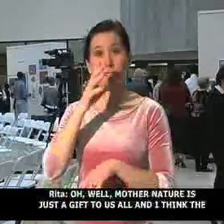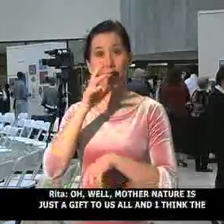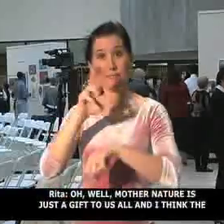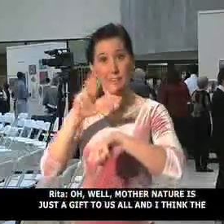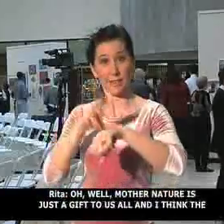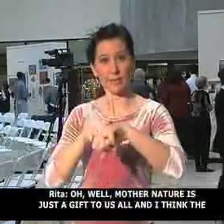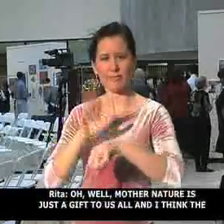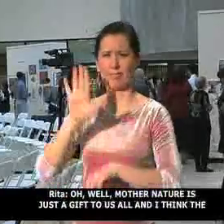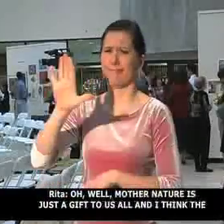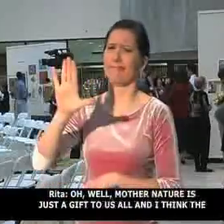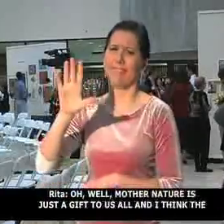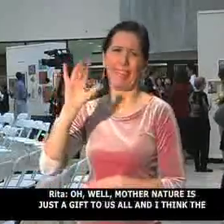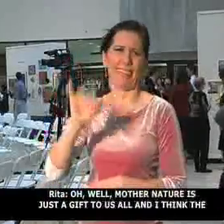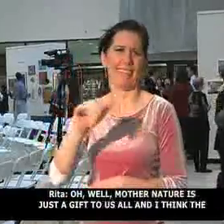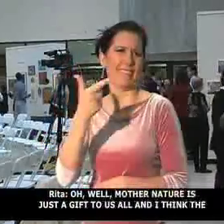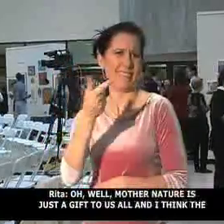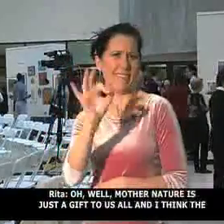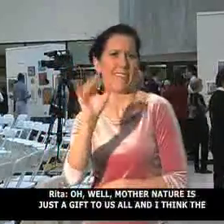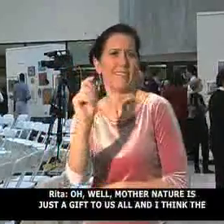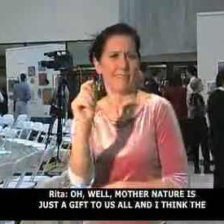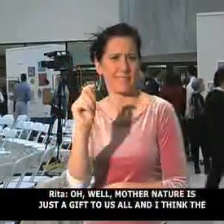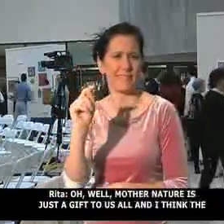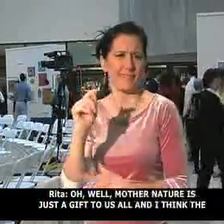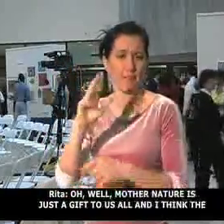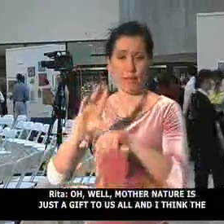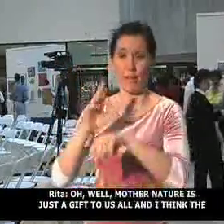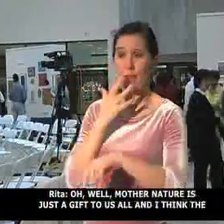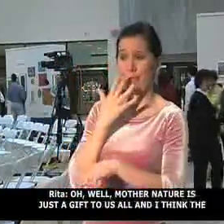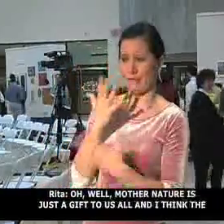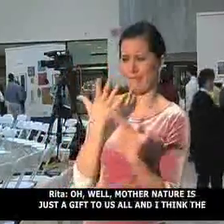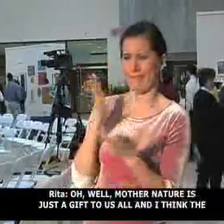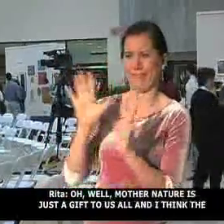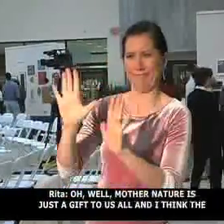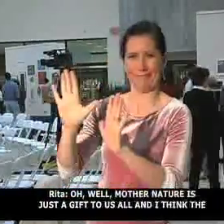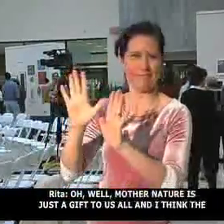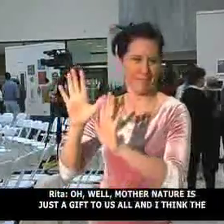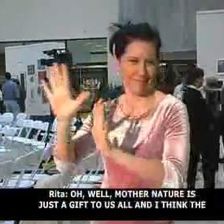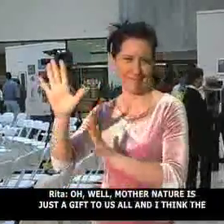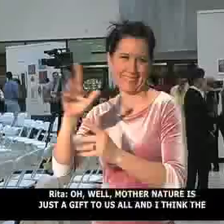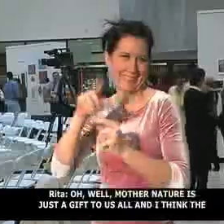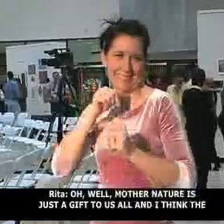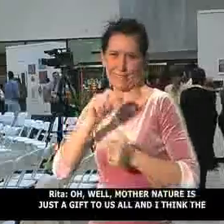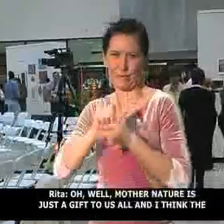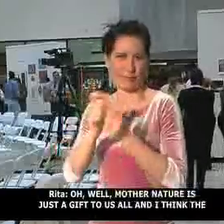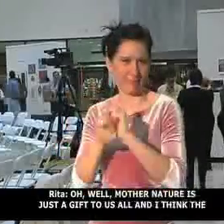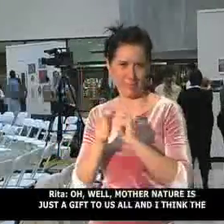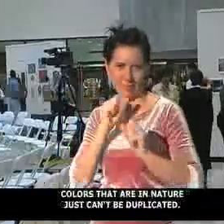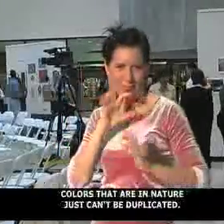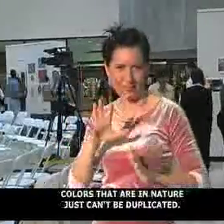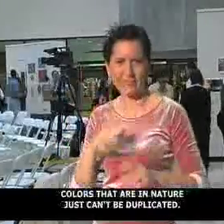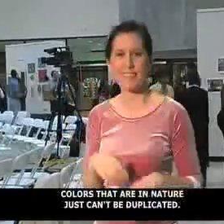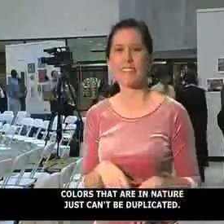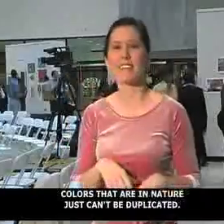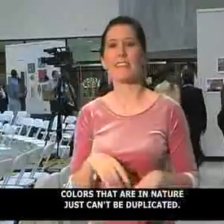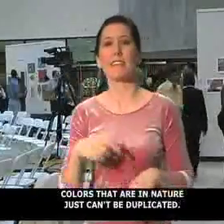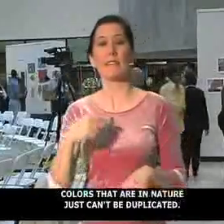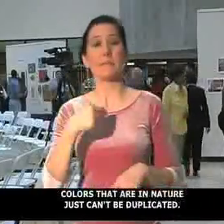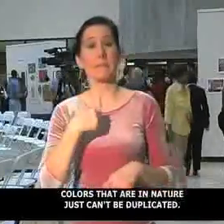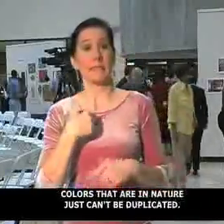well, Mother Nature is just a gift to us all, and I think the colors that are in nature just can't